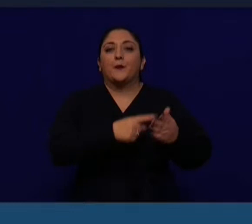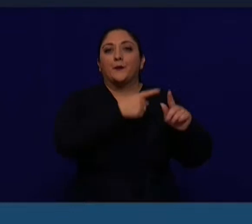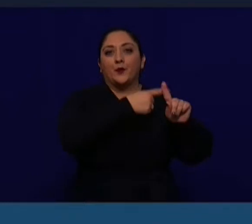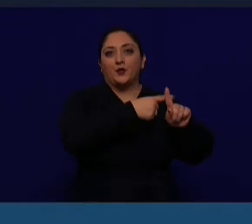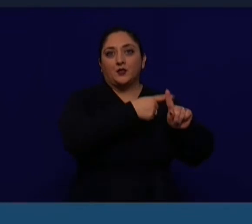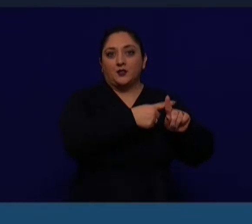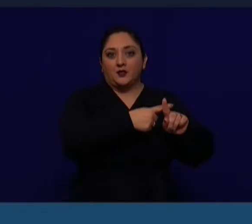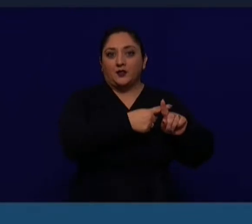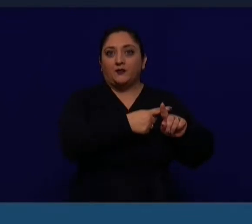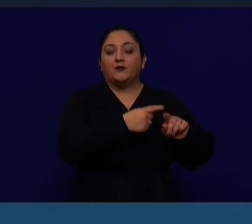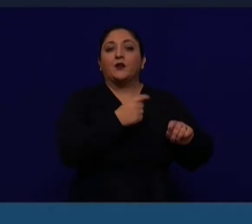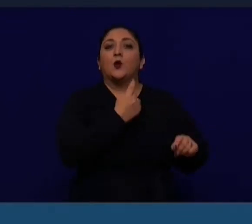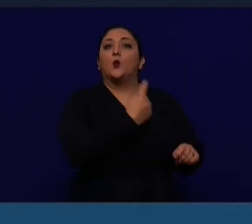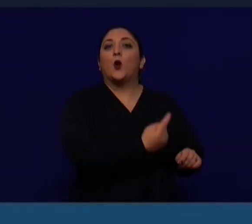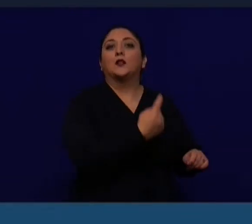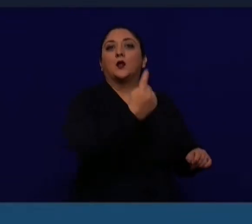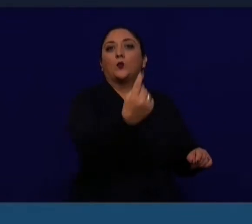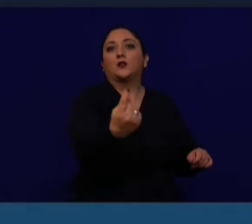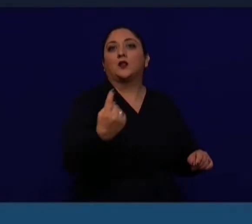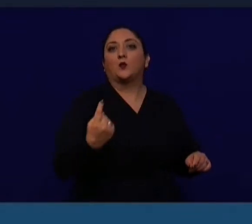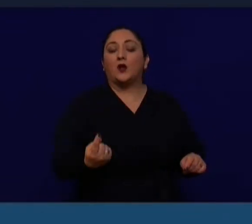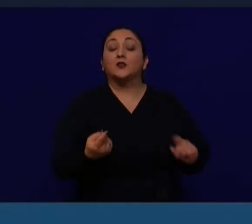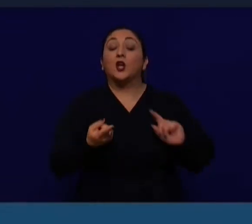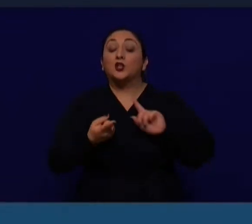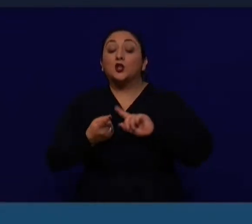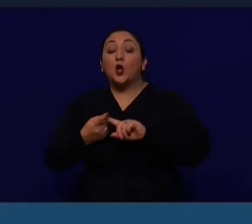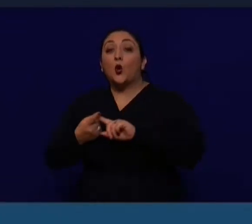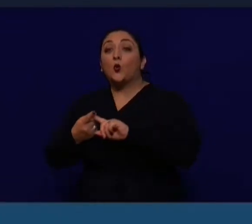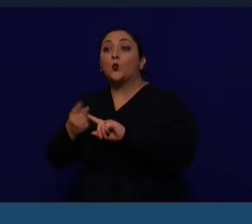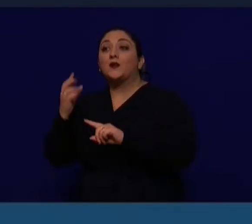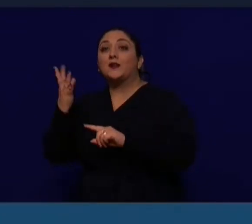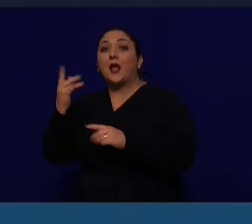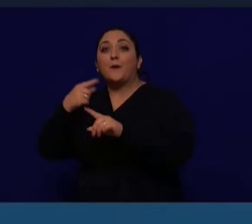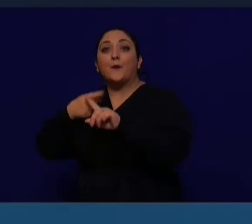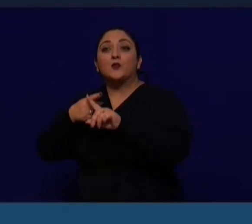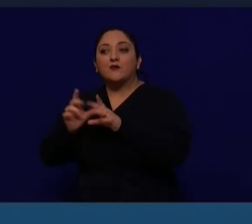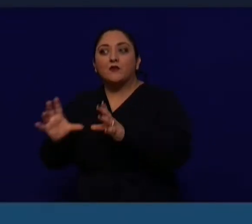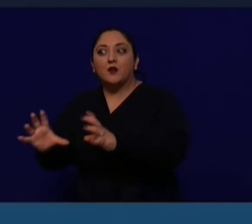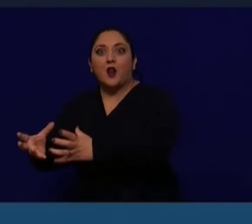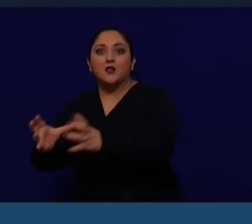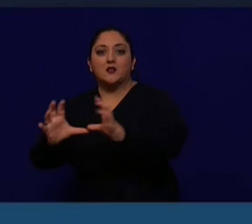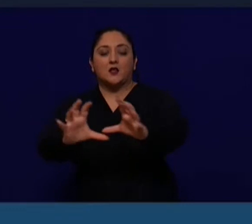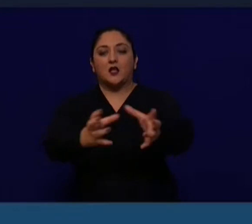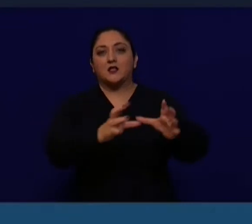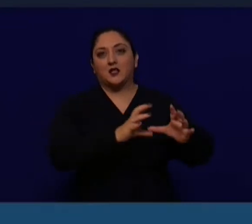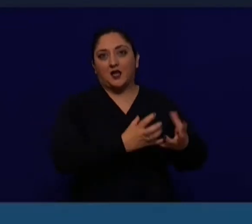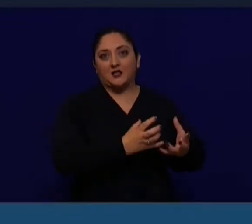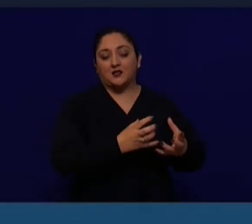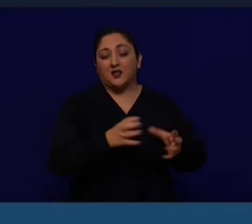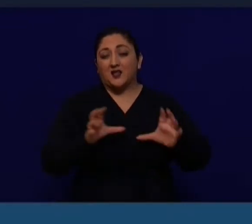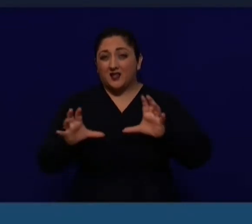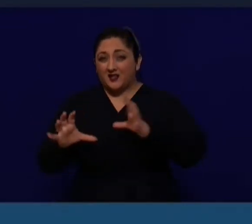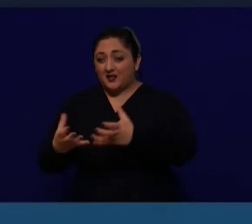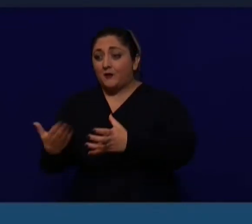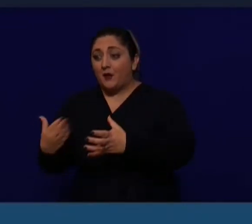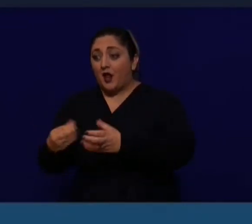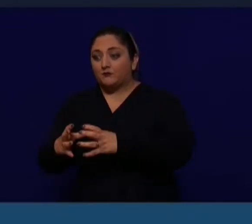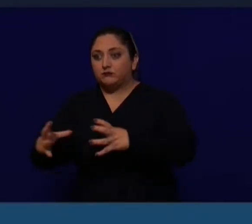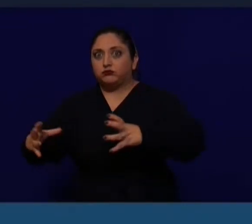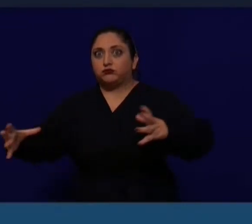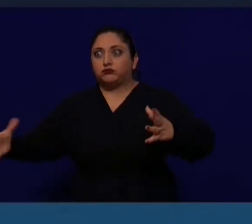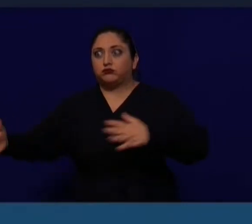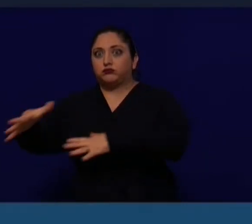anke l-clusters qegħdin naraw issa tipikament li dawn il-clusters ikunu qegħdin jinfirxu iktar malajr